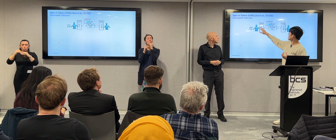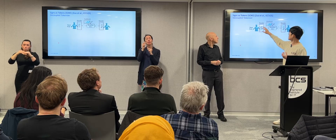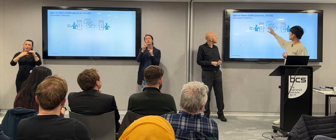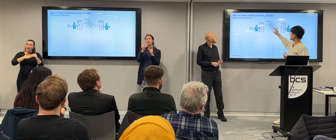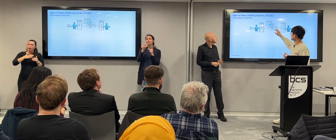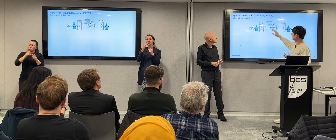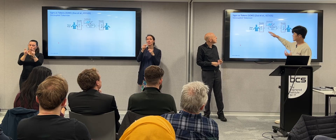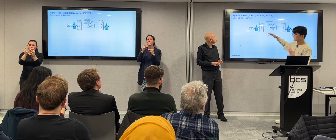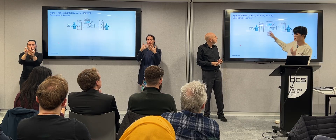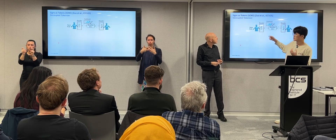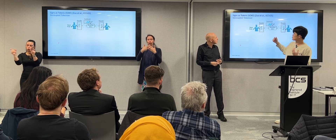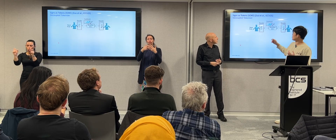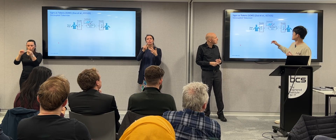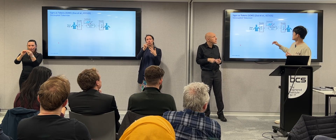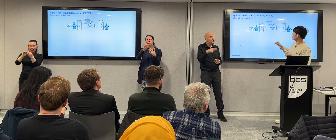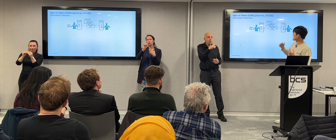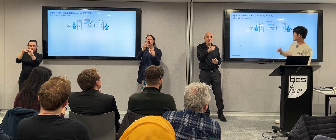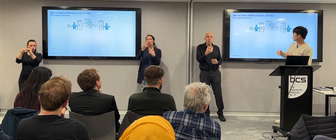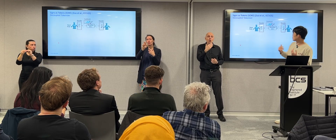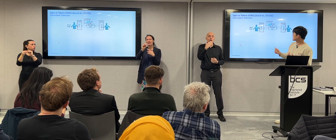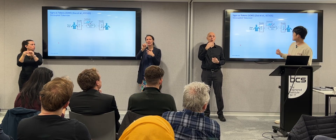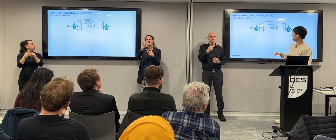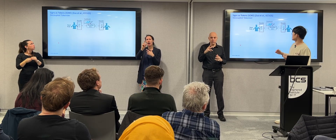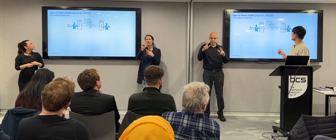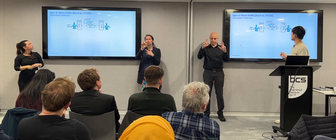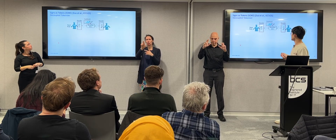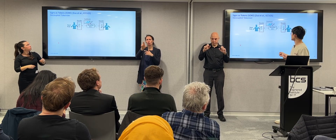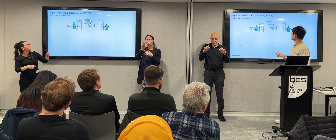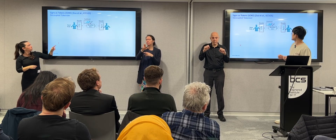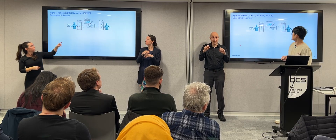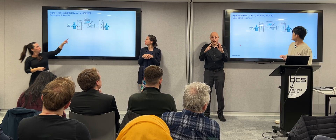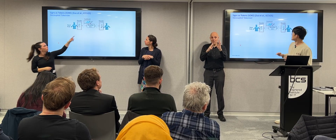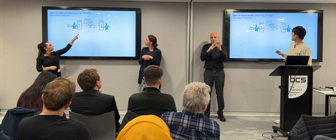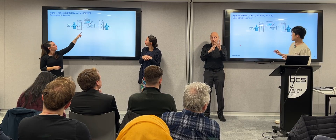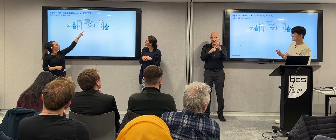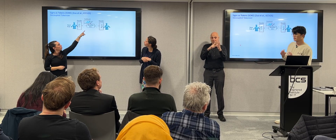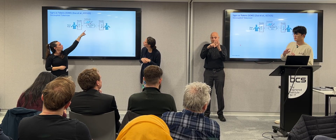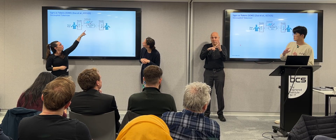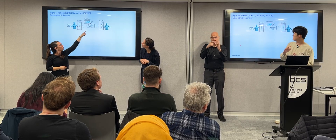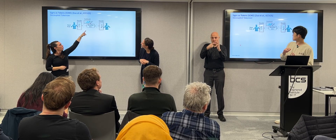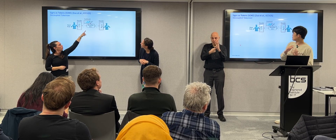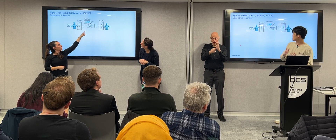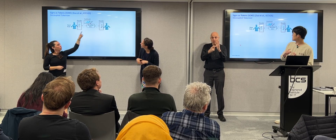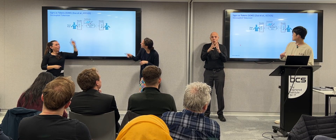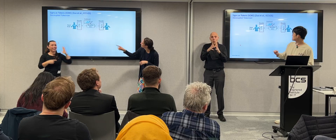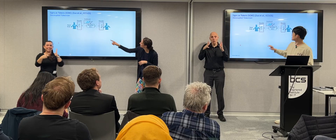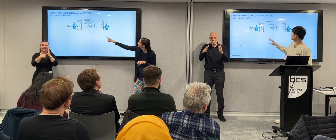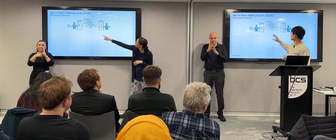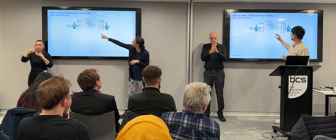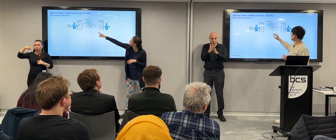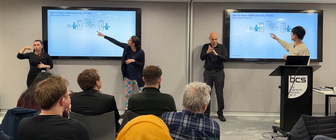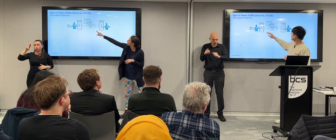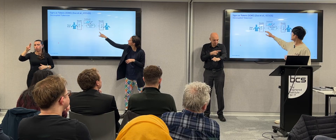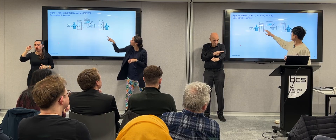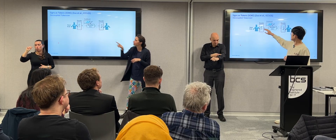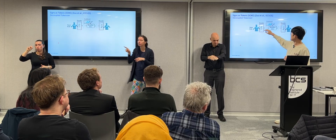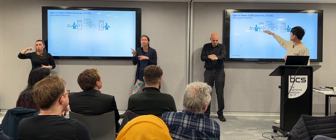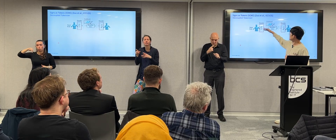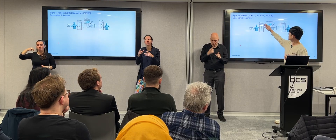based on a technique called vector quantized VE. And the VE consists of